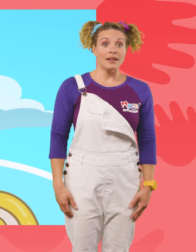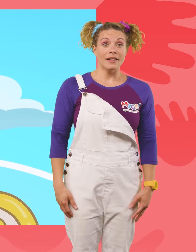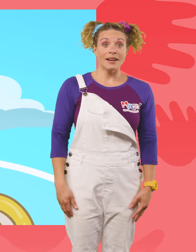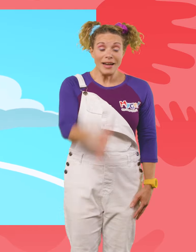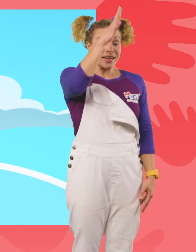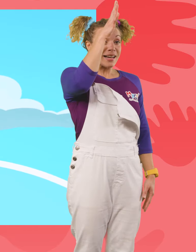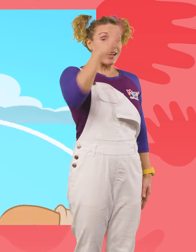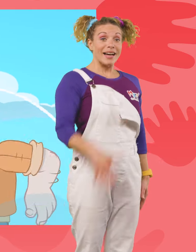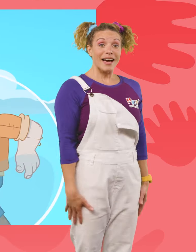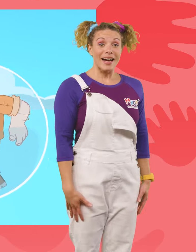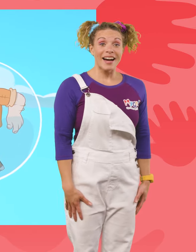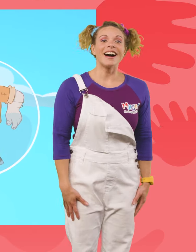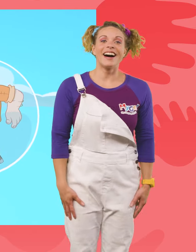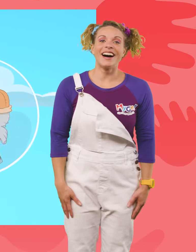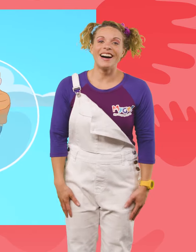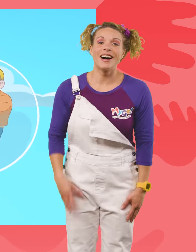Daddy!